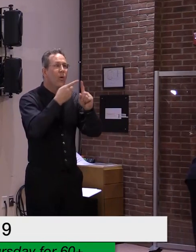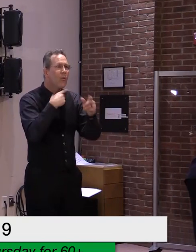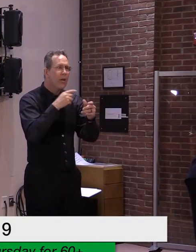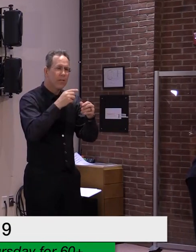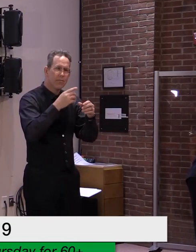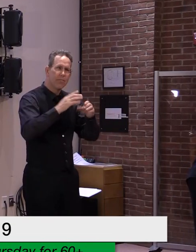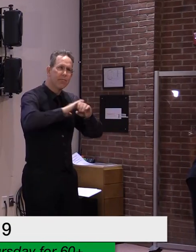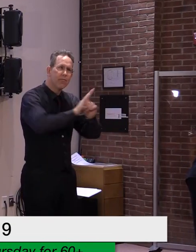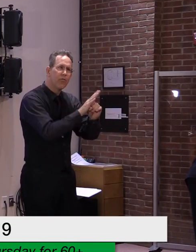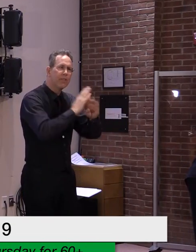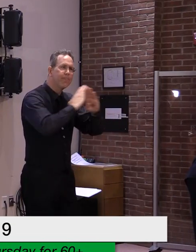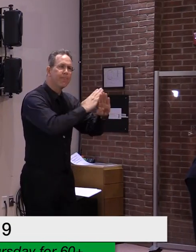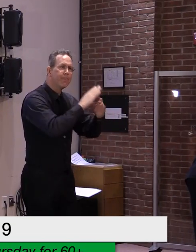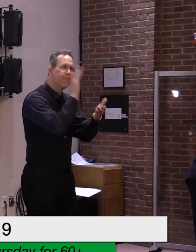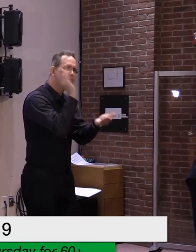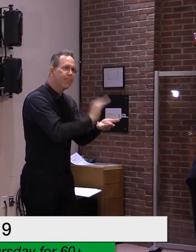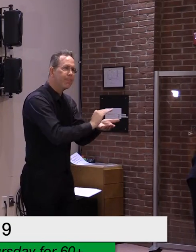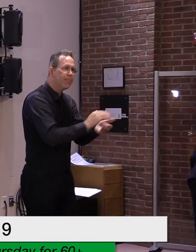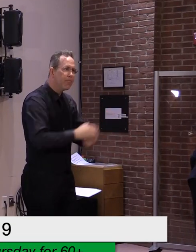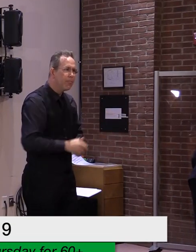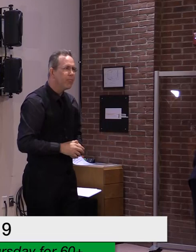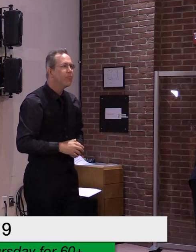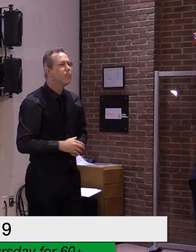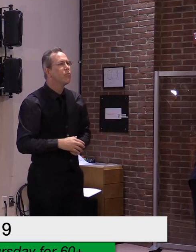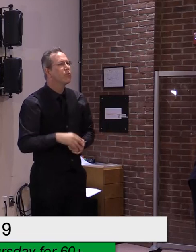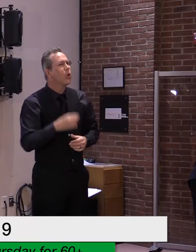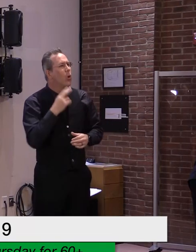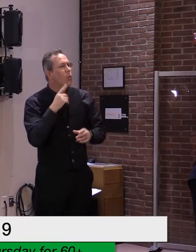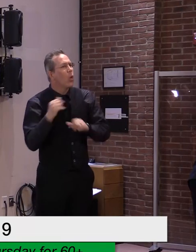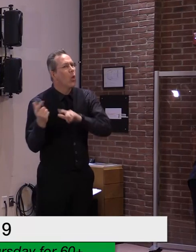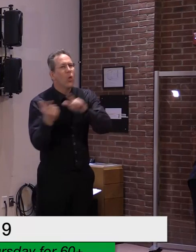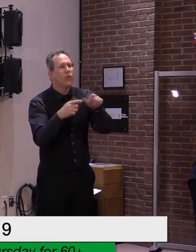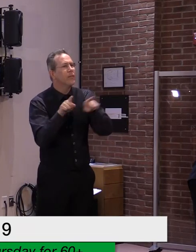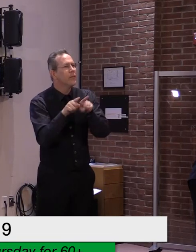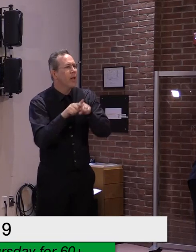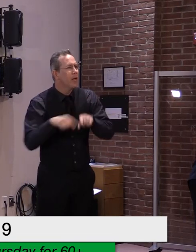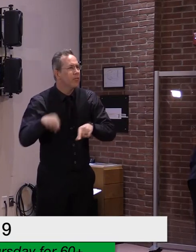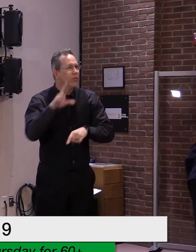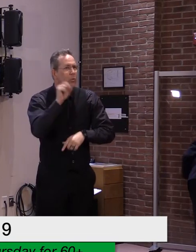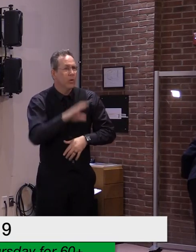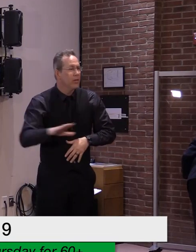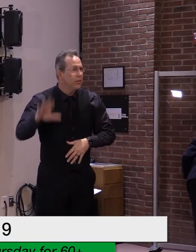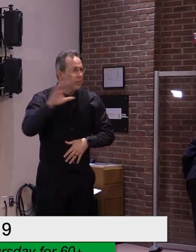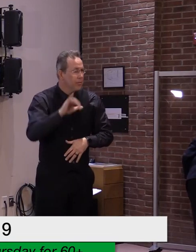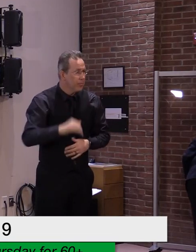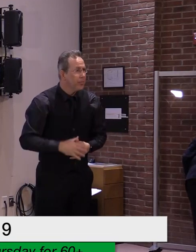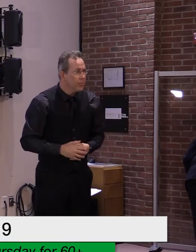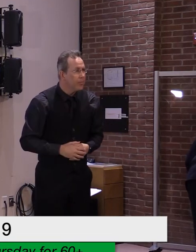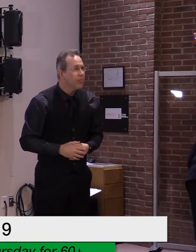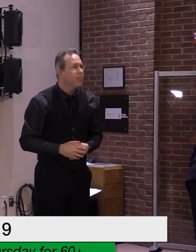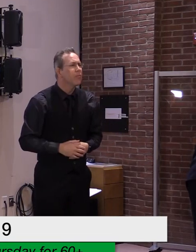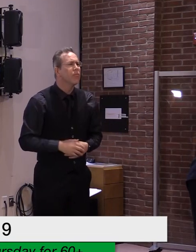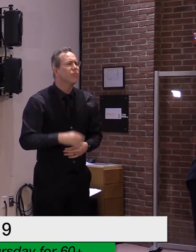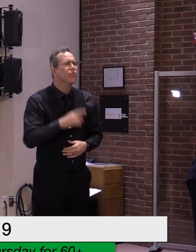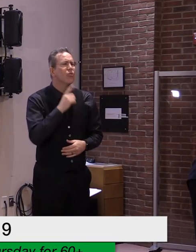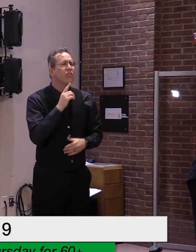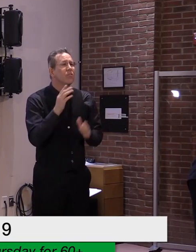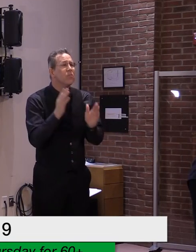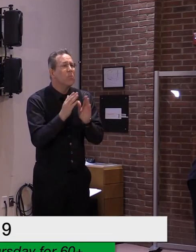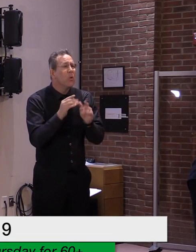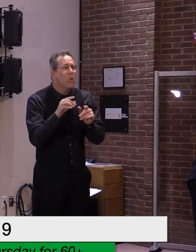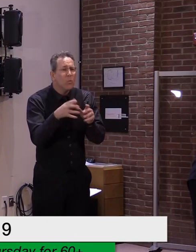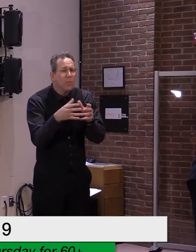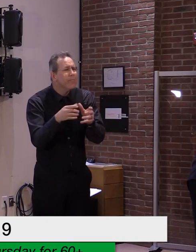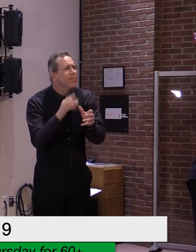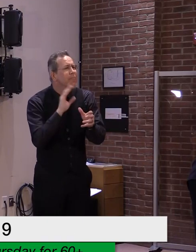to normal is for all of us to get vaccinated. This small step will turn the tide against the virus and help